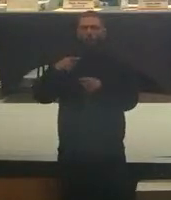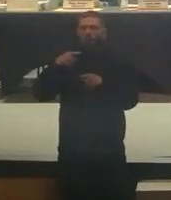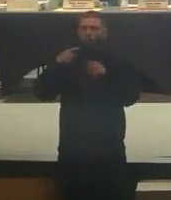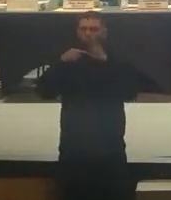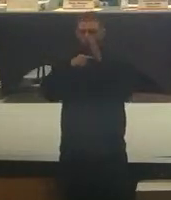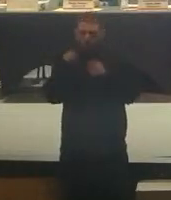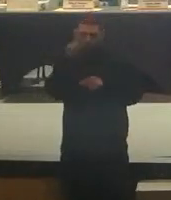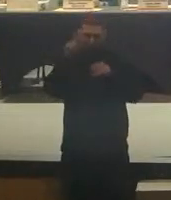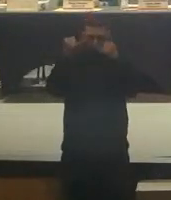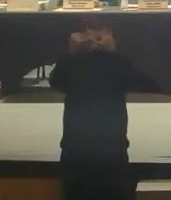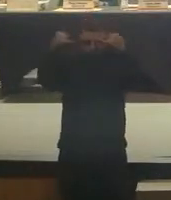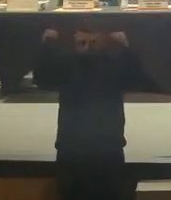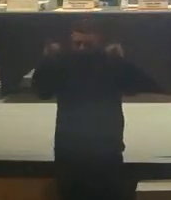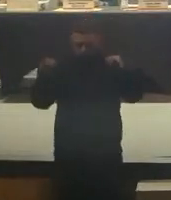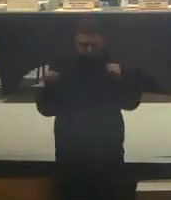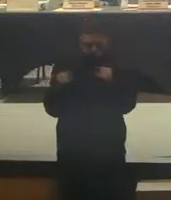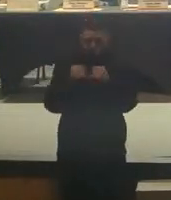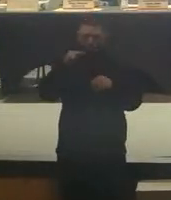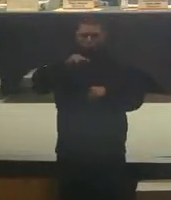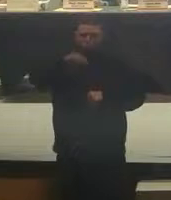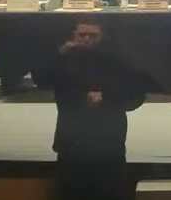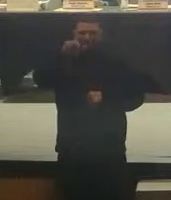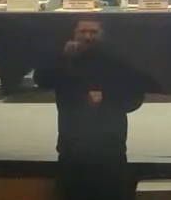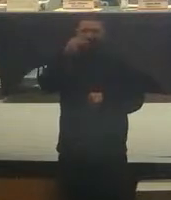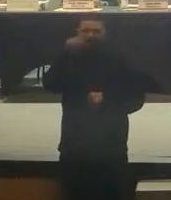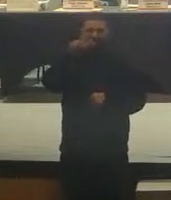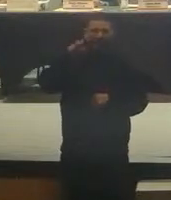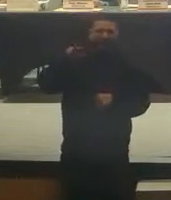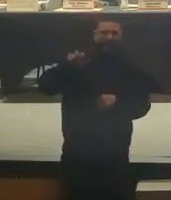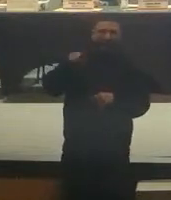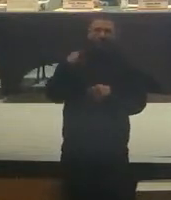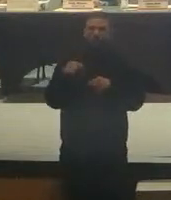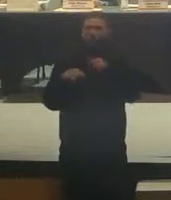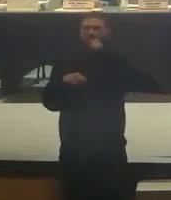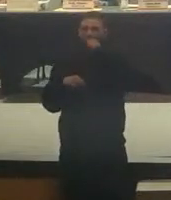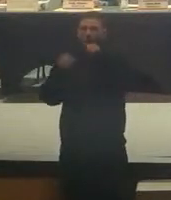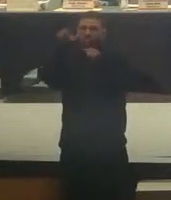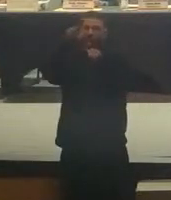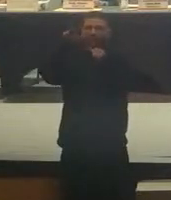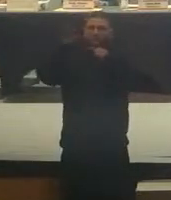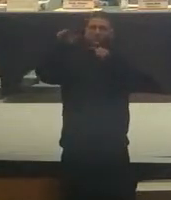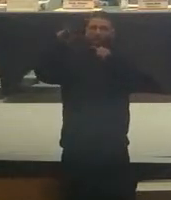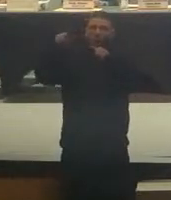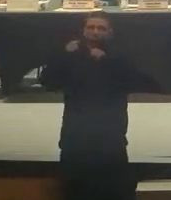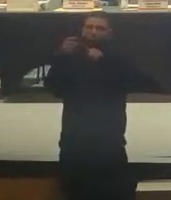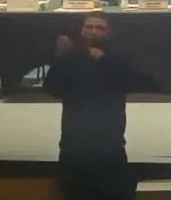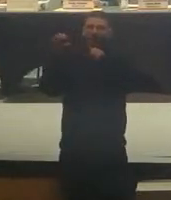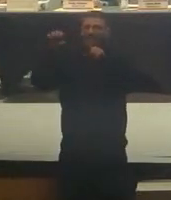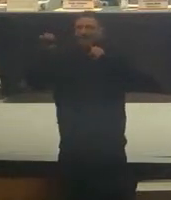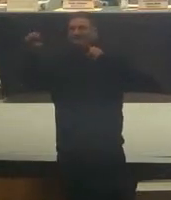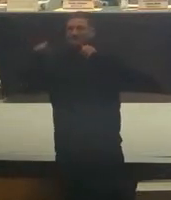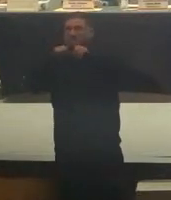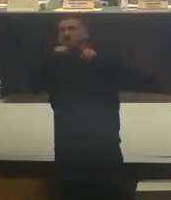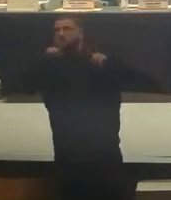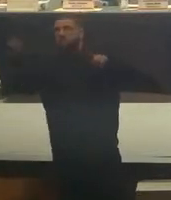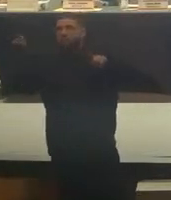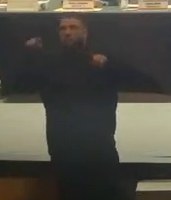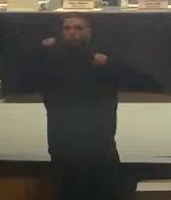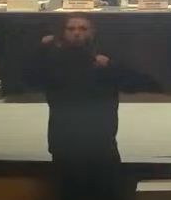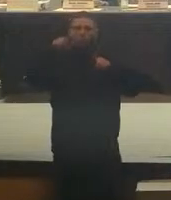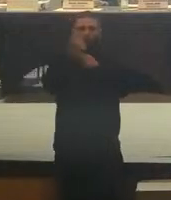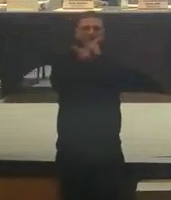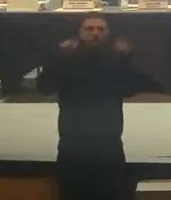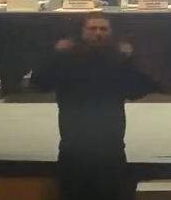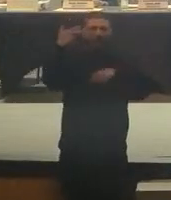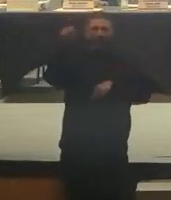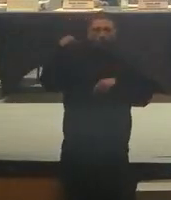Road, north of Agate Avenue, and east of Las Vegas Boulevard to Pebble Road, from Liberty High School to Silverado High